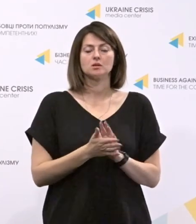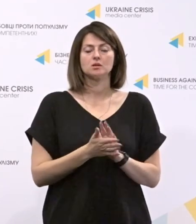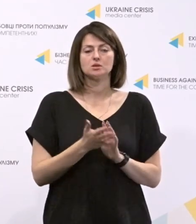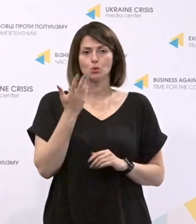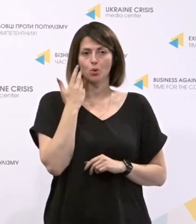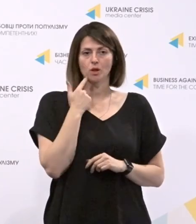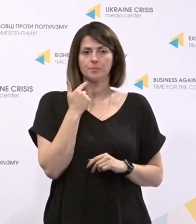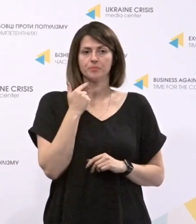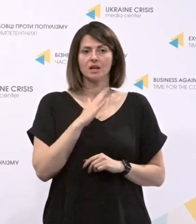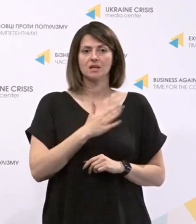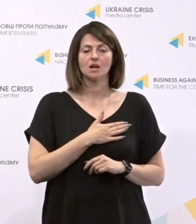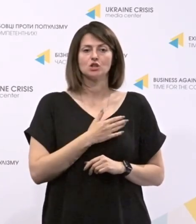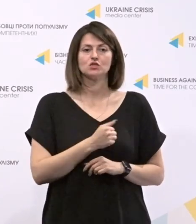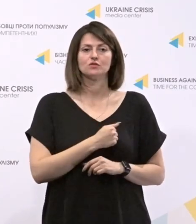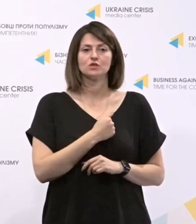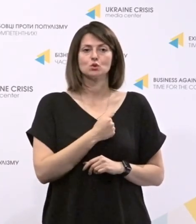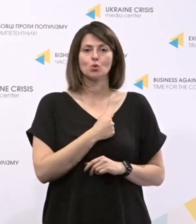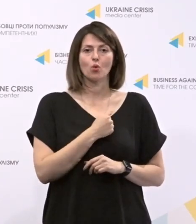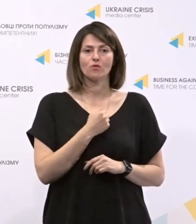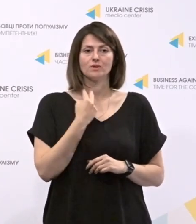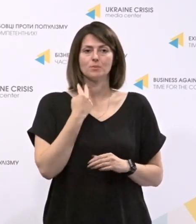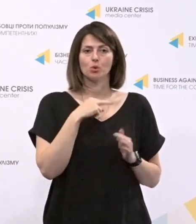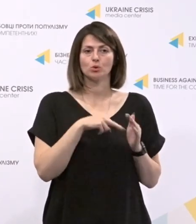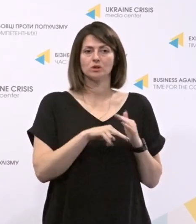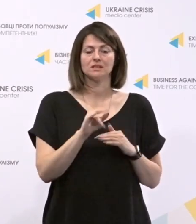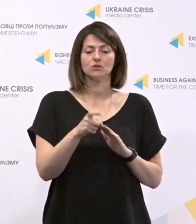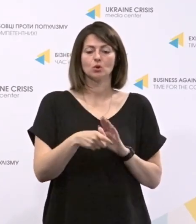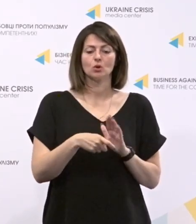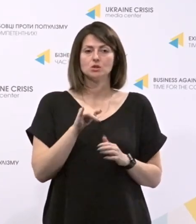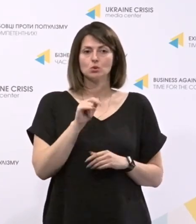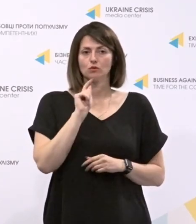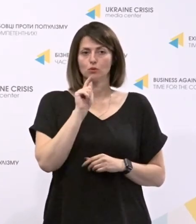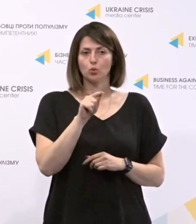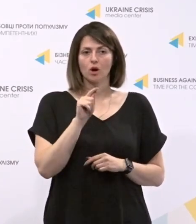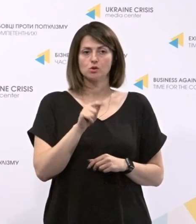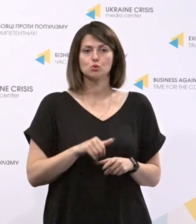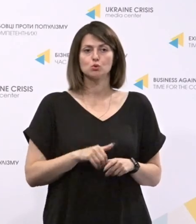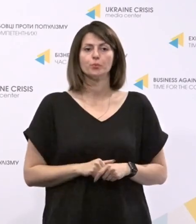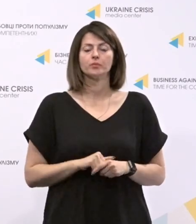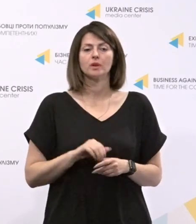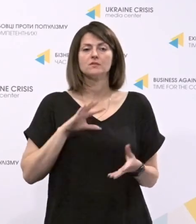to our POWs.